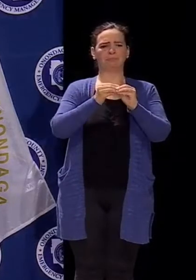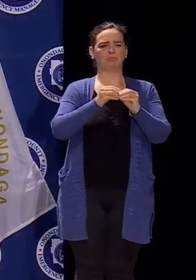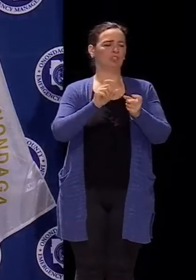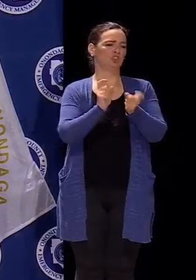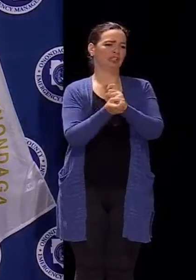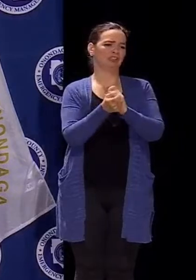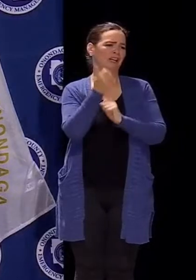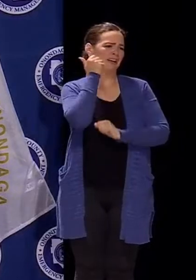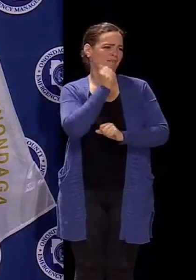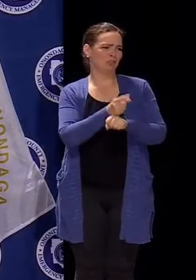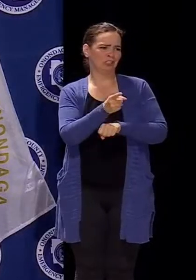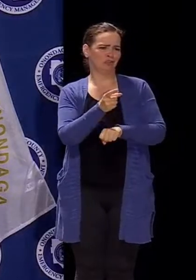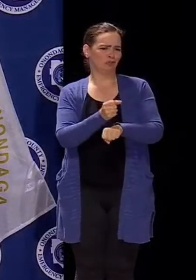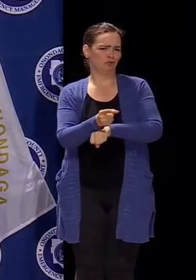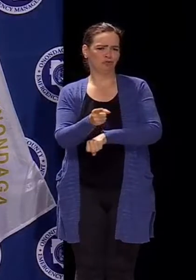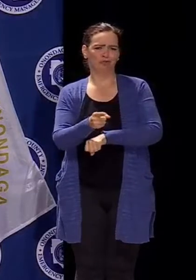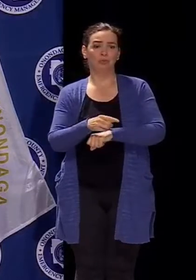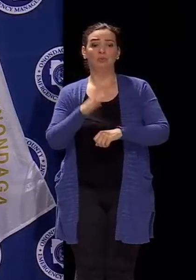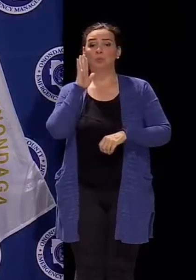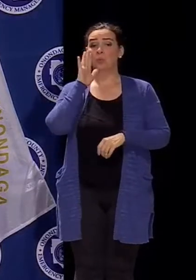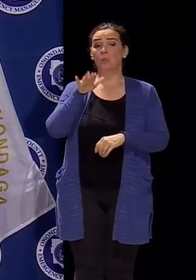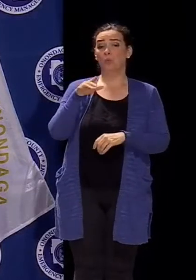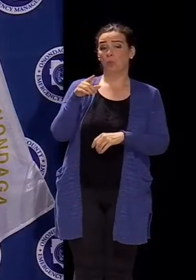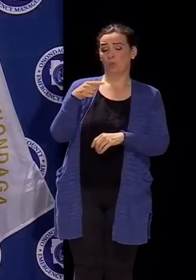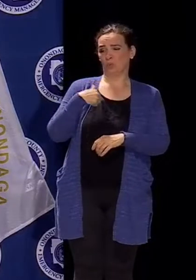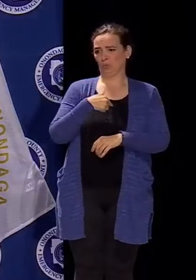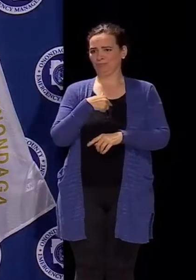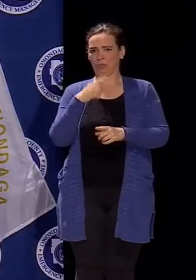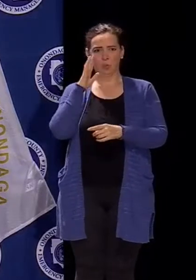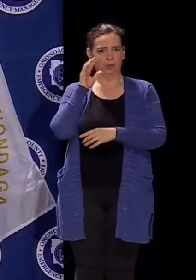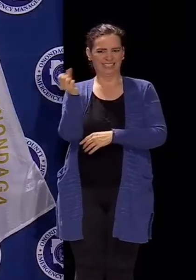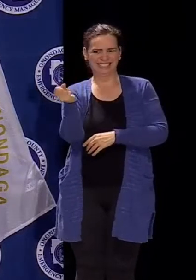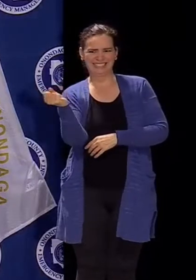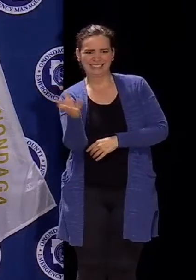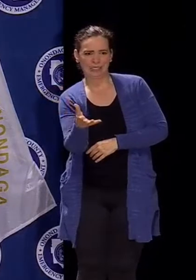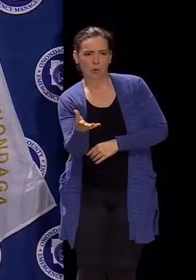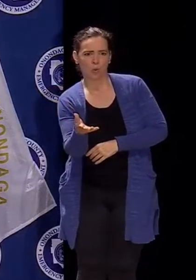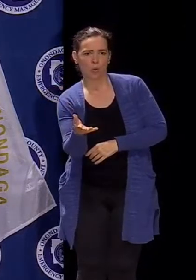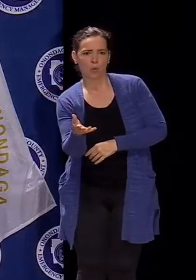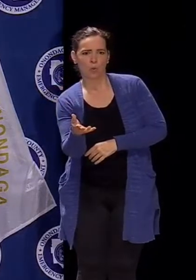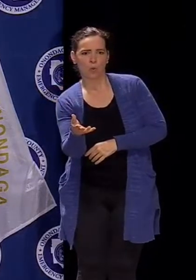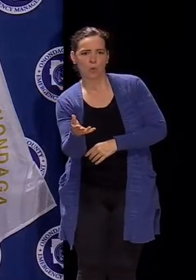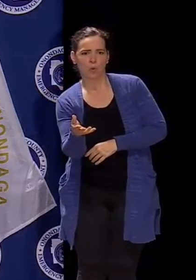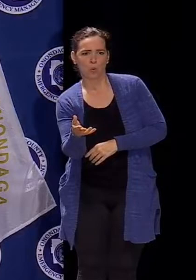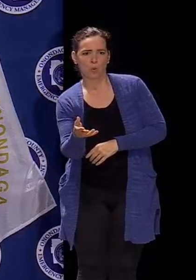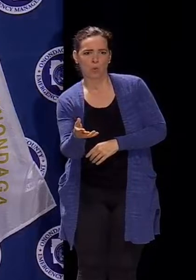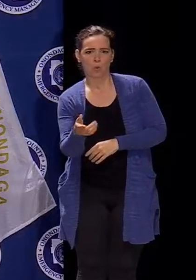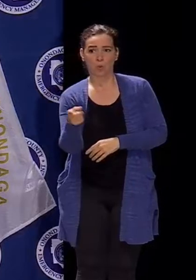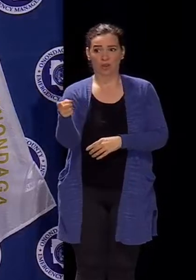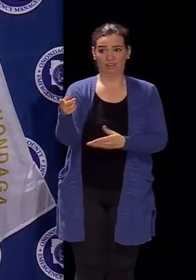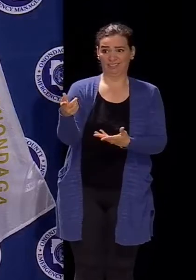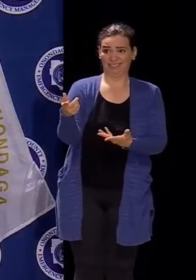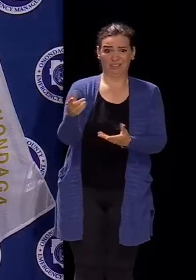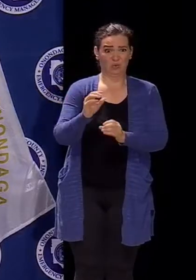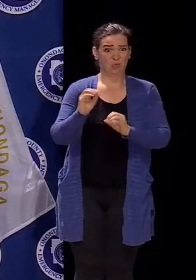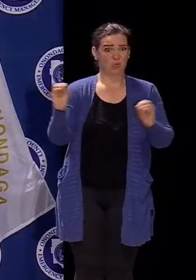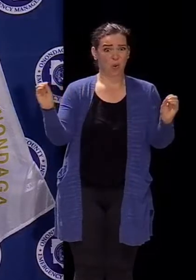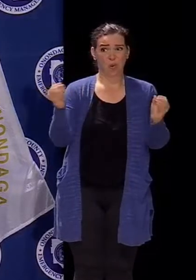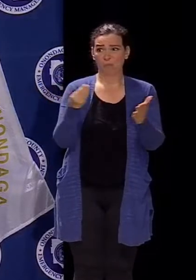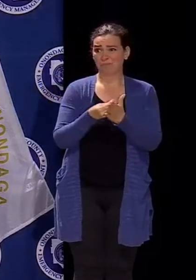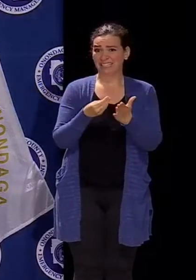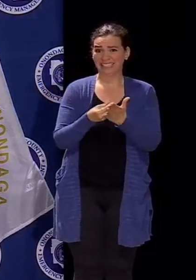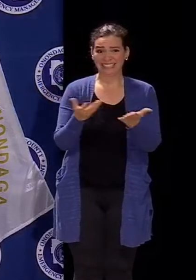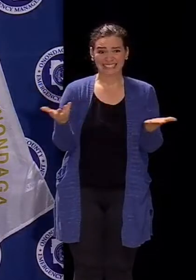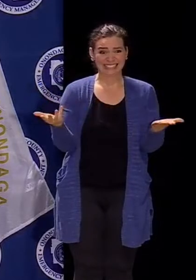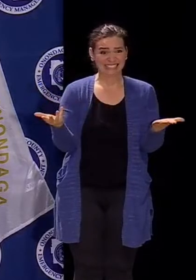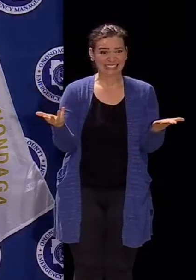gaming numbers, Q2, absolute disaster. So the reality is